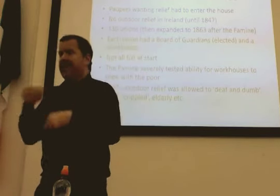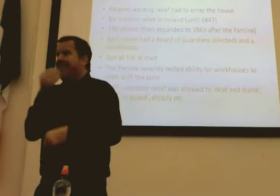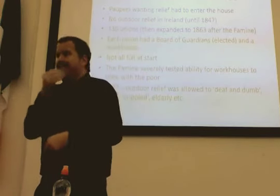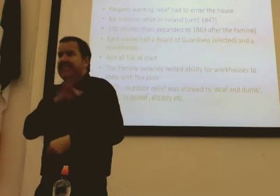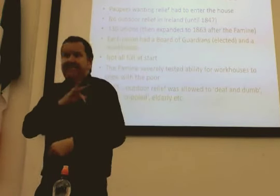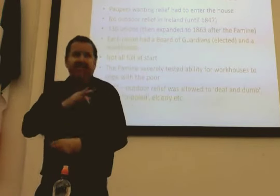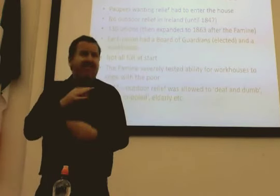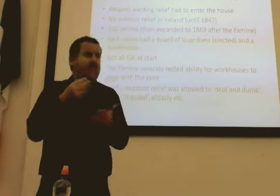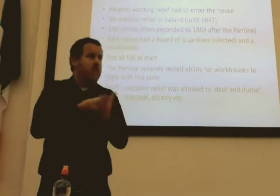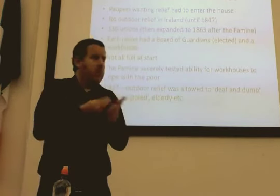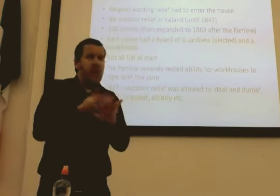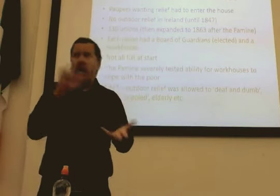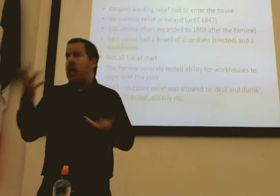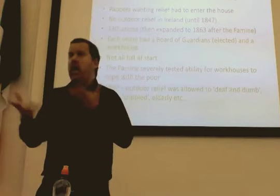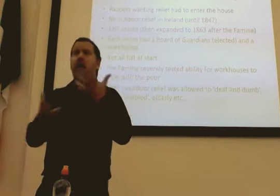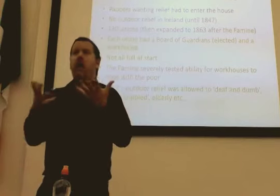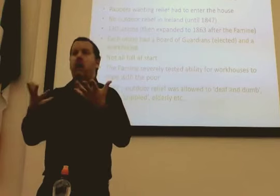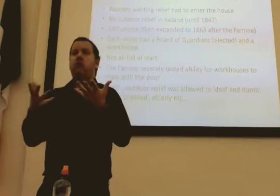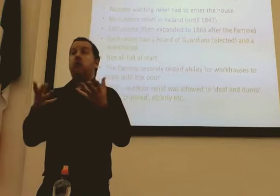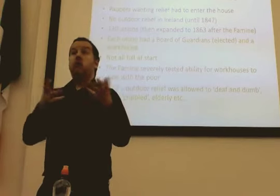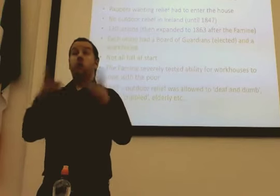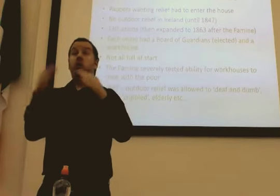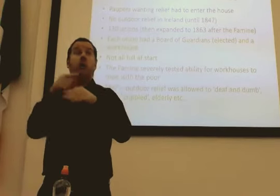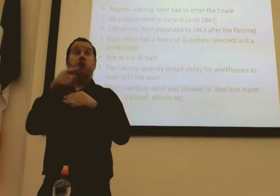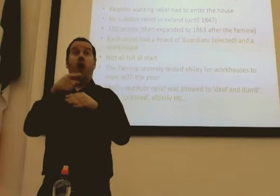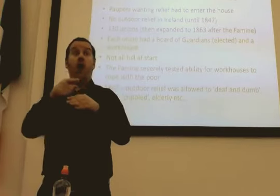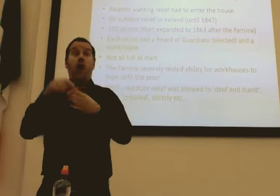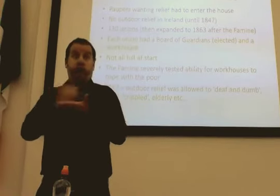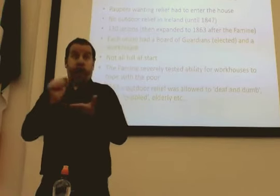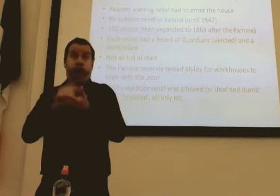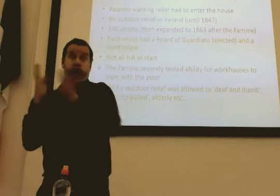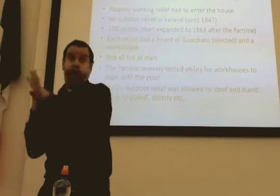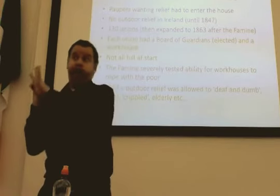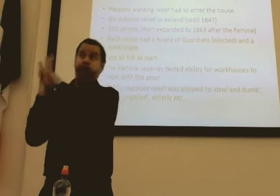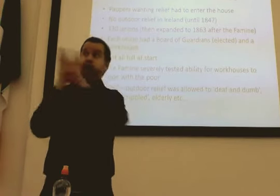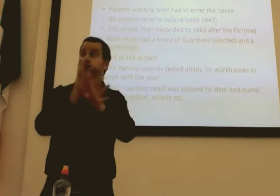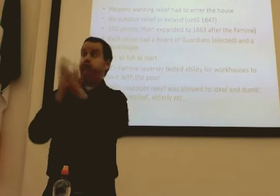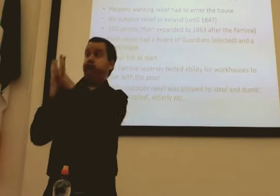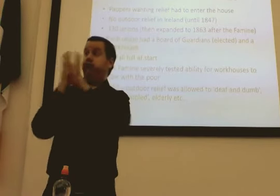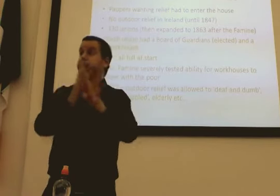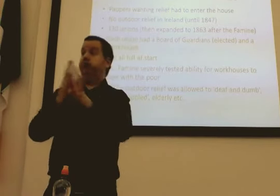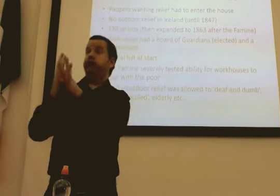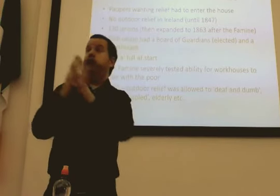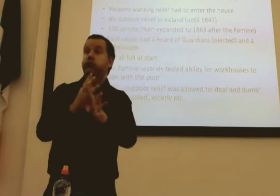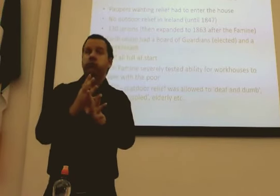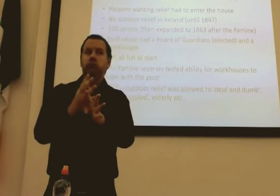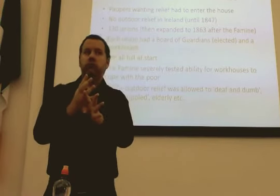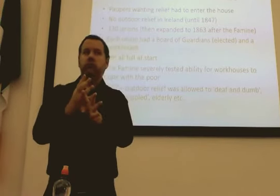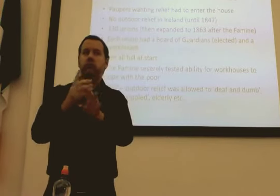Potato blight, of course, decimated crops, and that's when people really started to avail